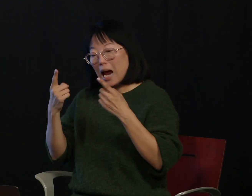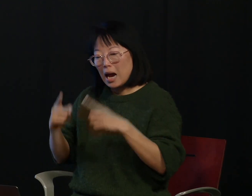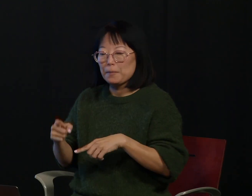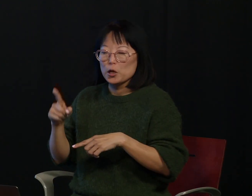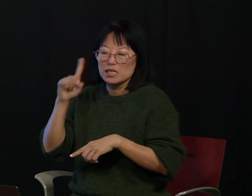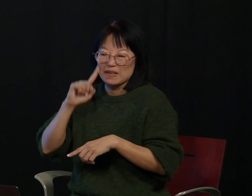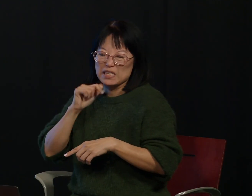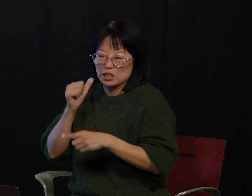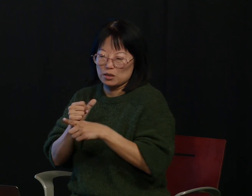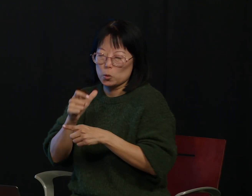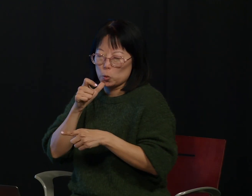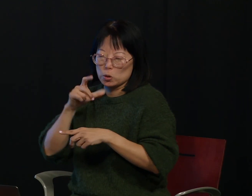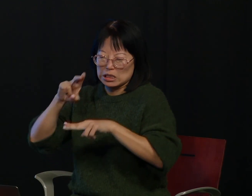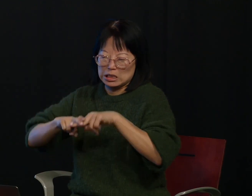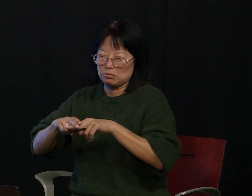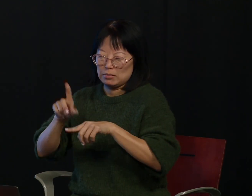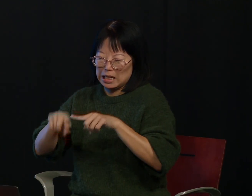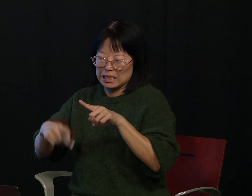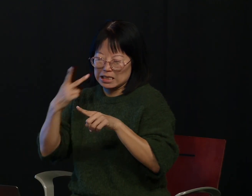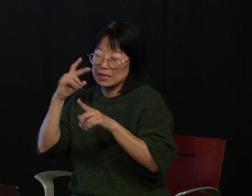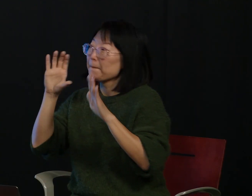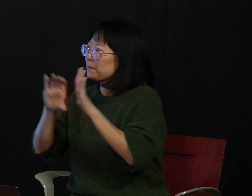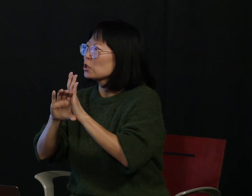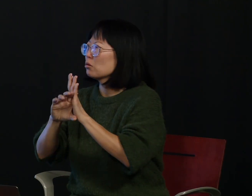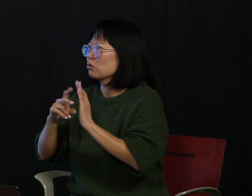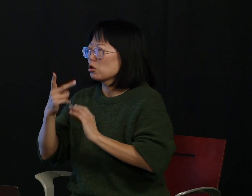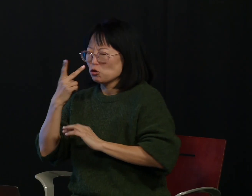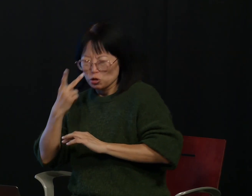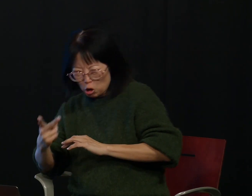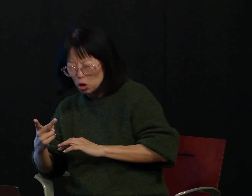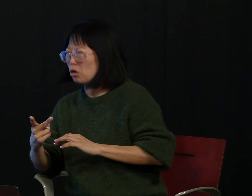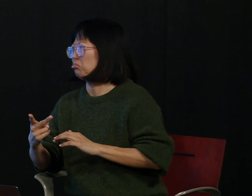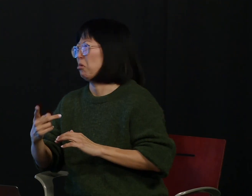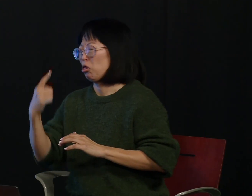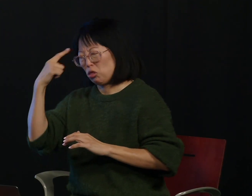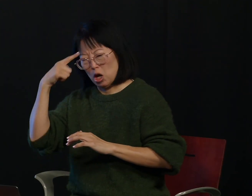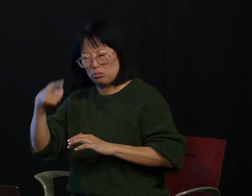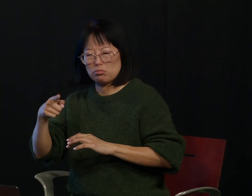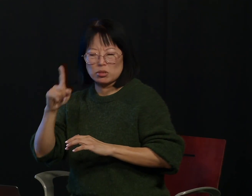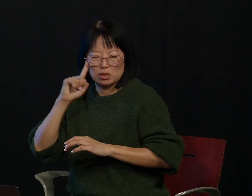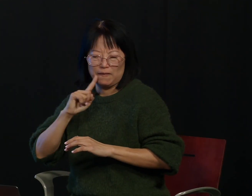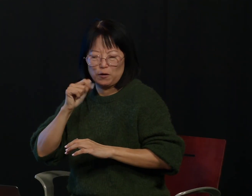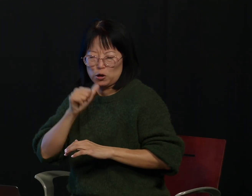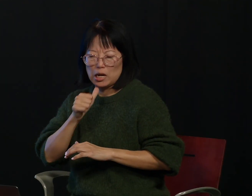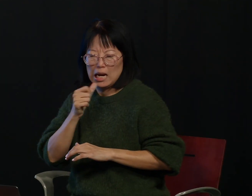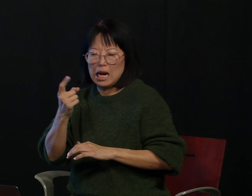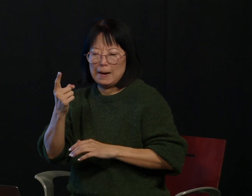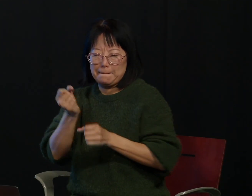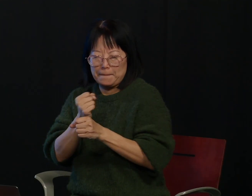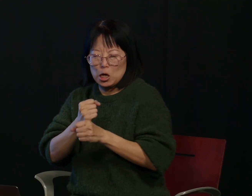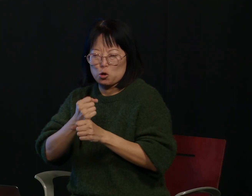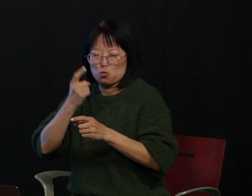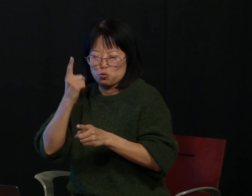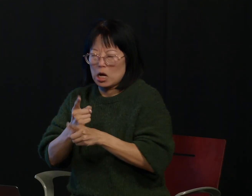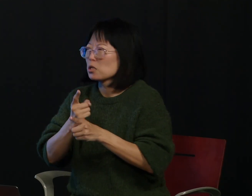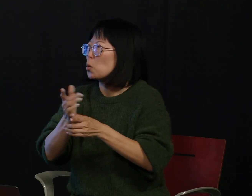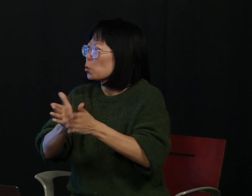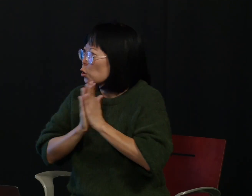it just so happened her older sister was sitting and couldn't see the picture, so she saw and she thought the deaf girl didn't make the correct